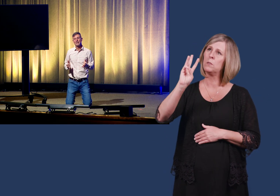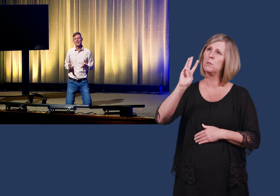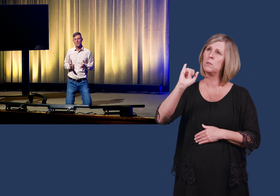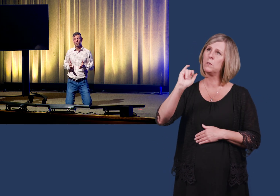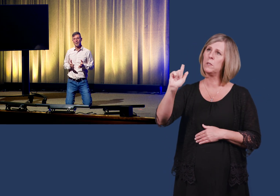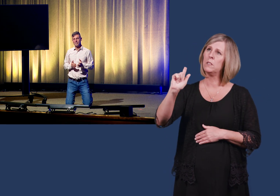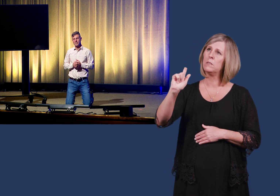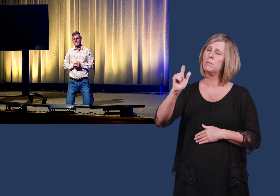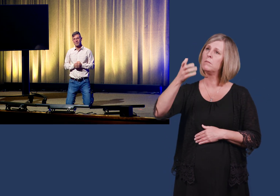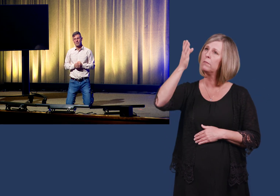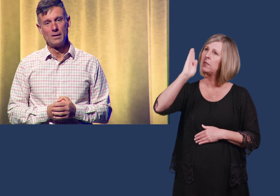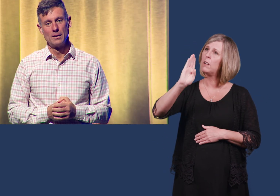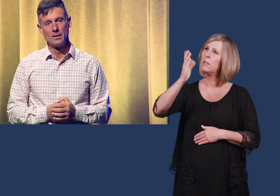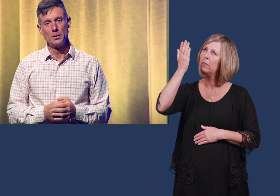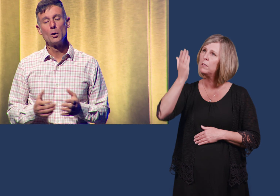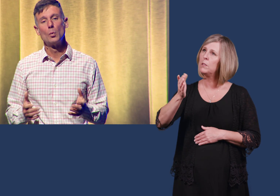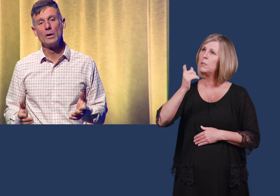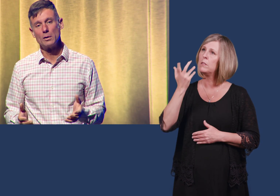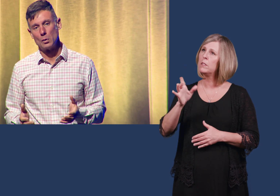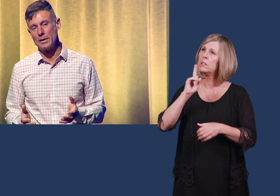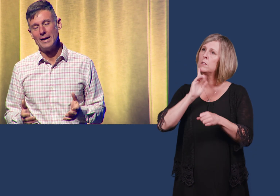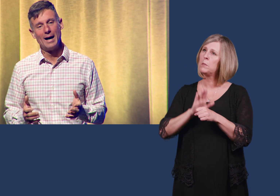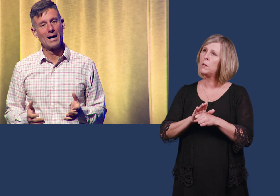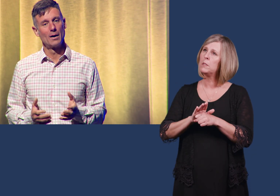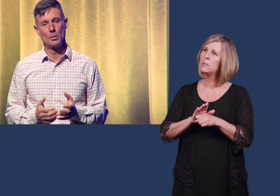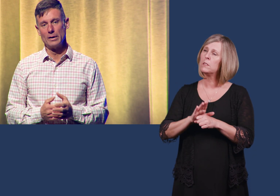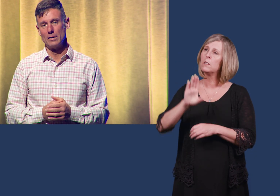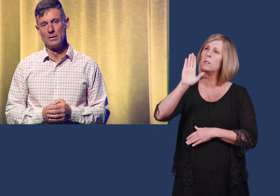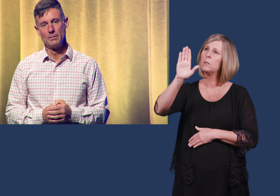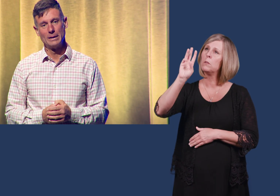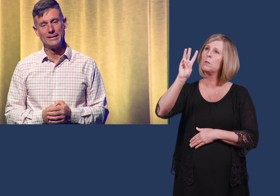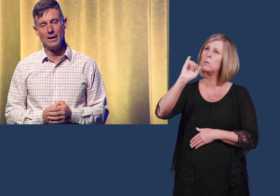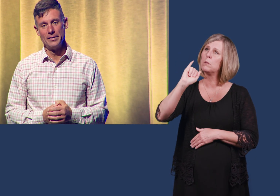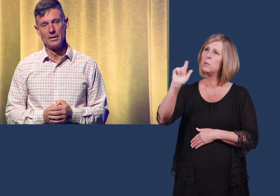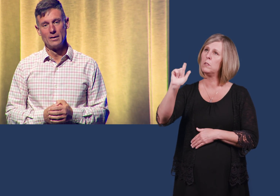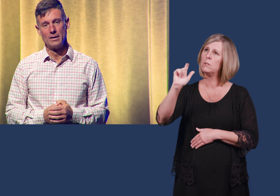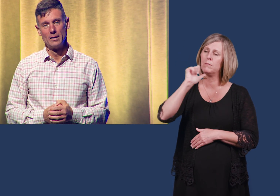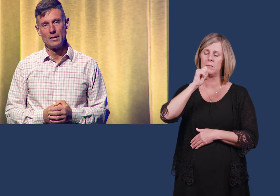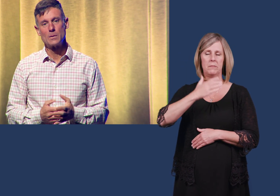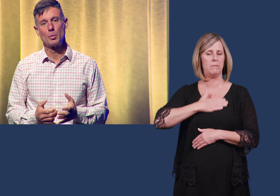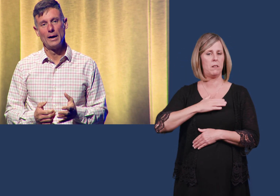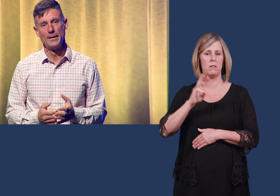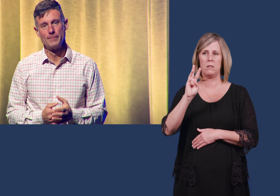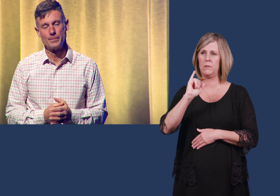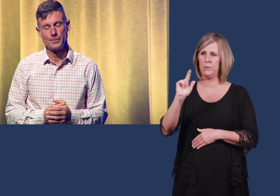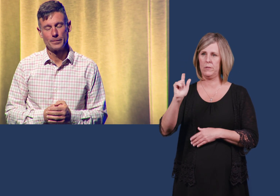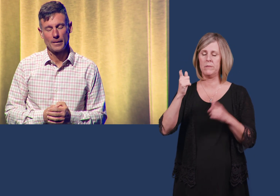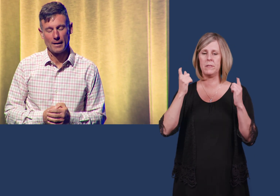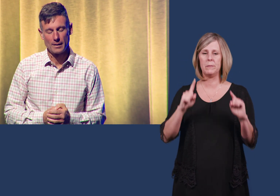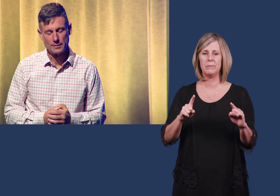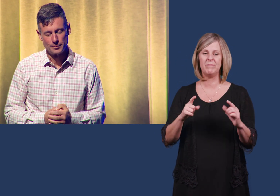we believe your promise. Your will, Lord, not our will, be done. Let's pray.